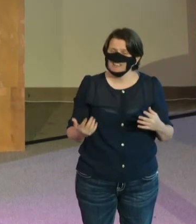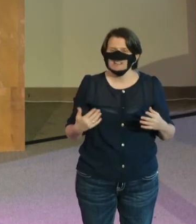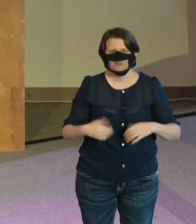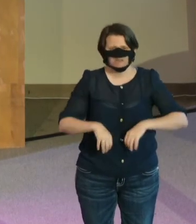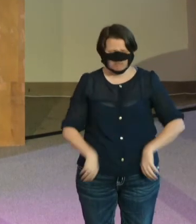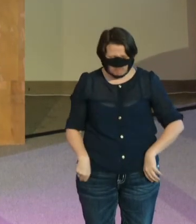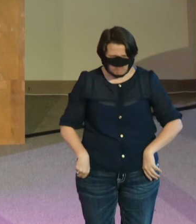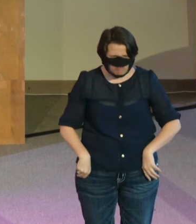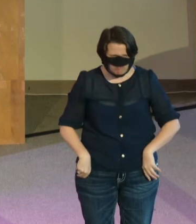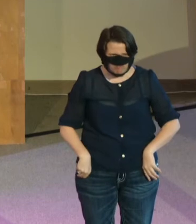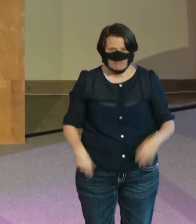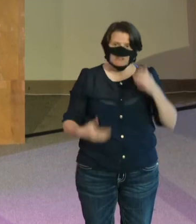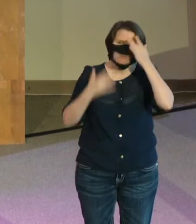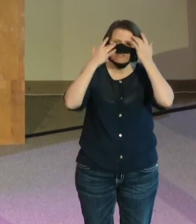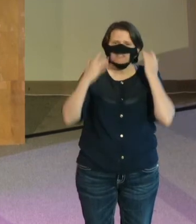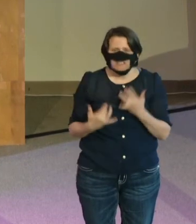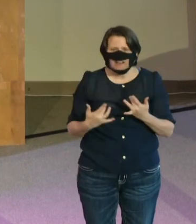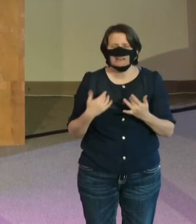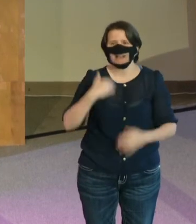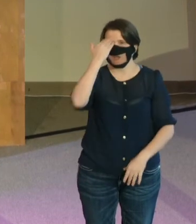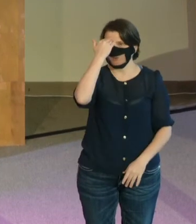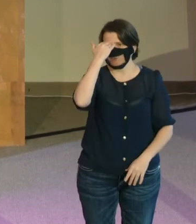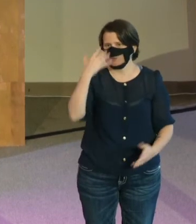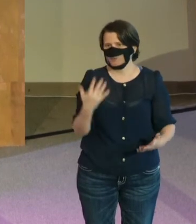the numbers creeping up, and I knew this was a coming.